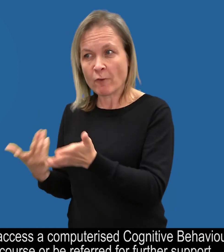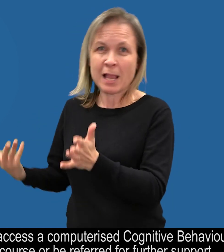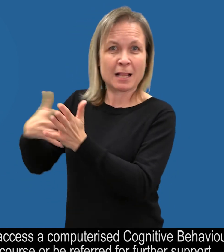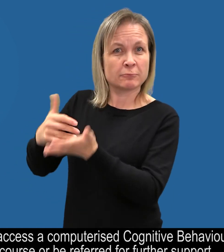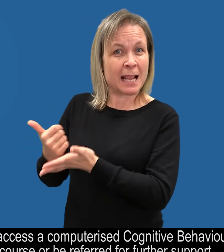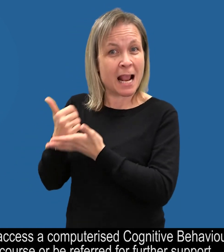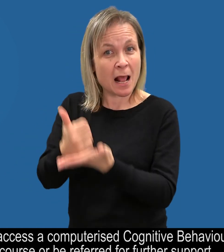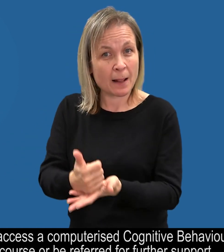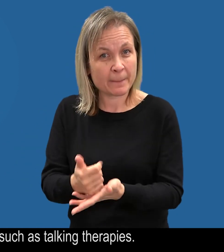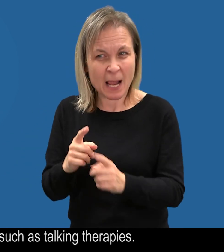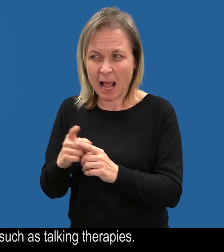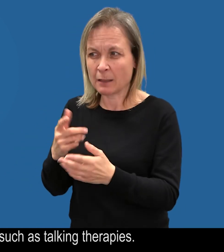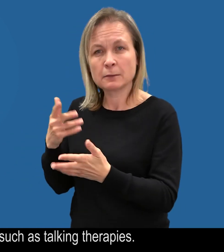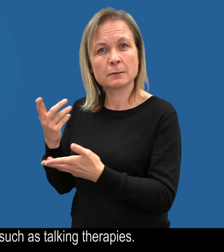as talking therapies.